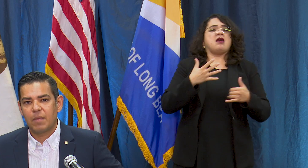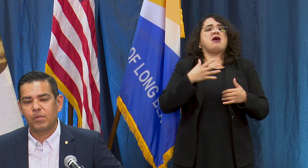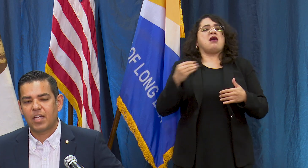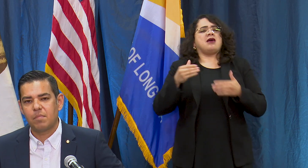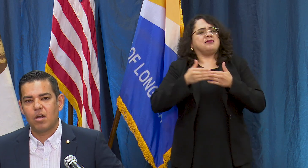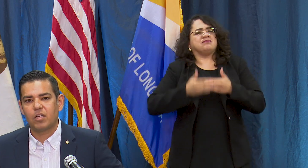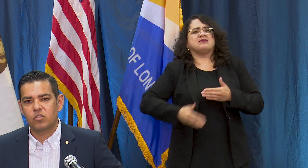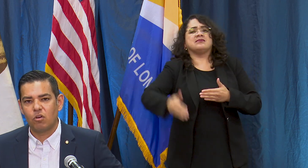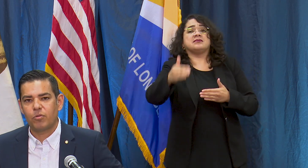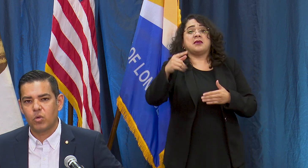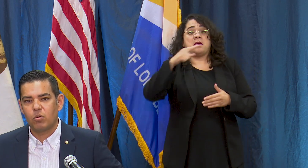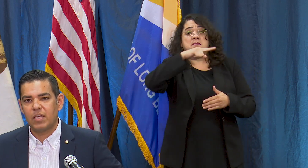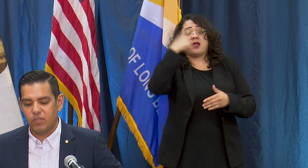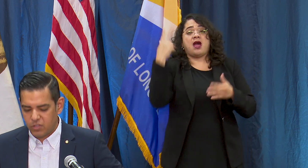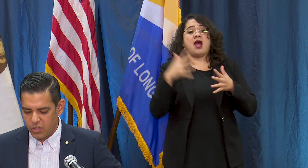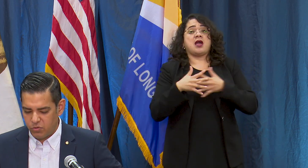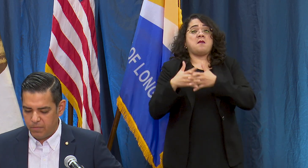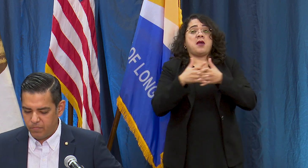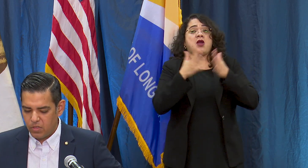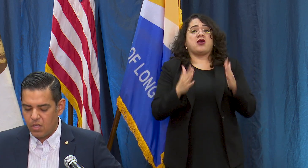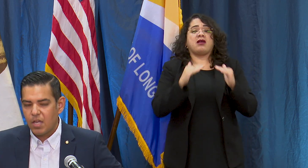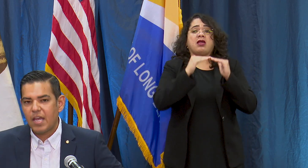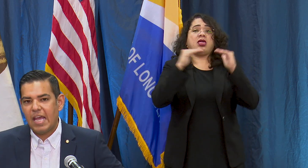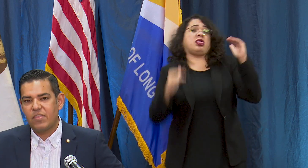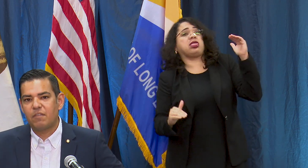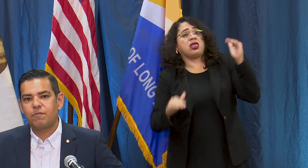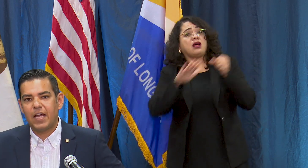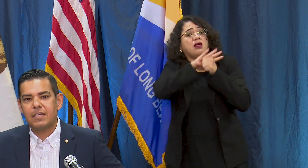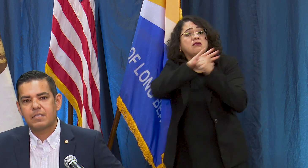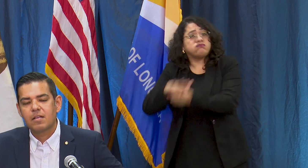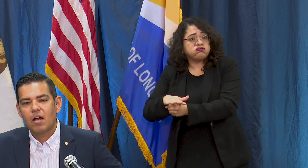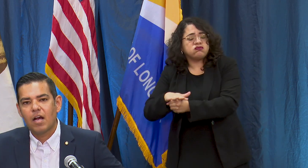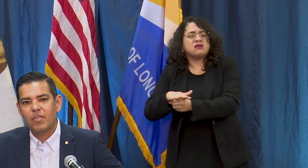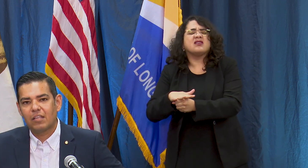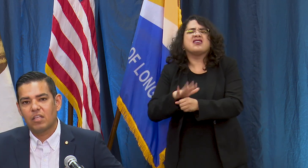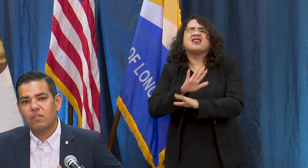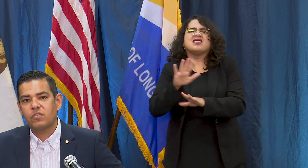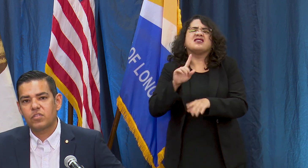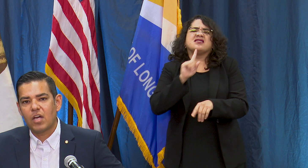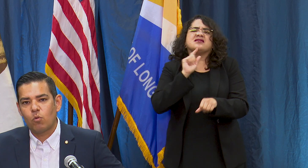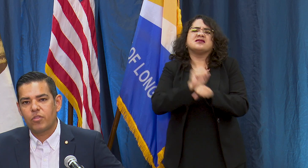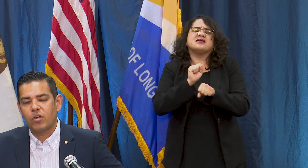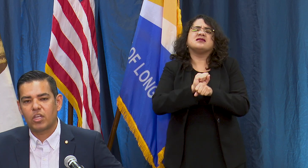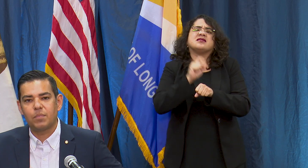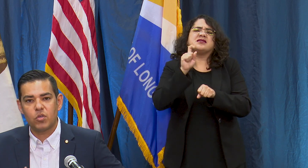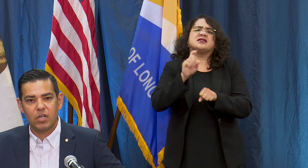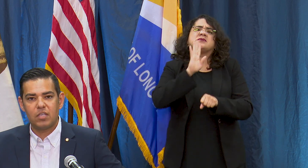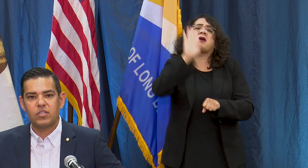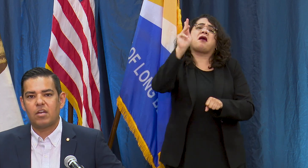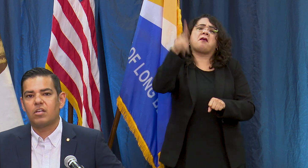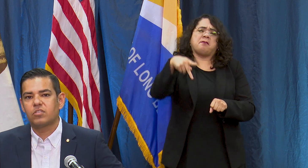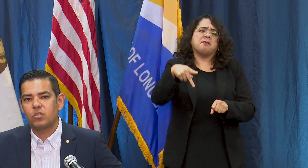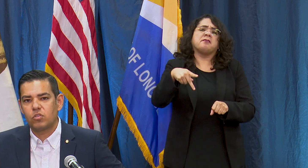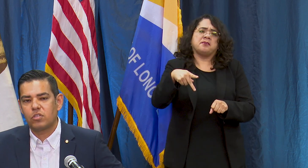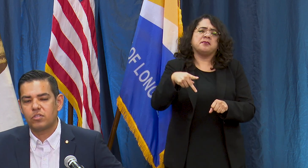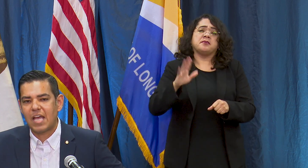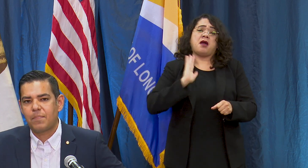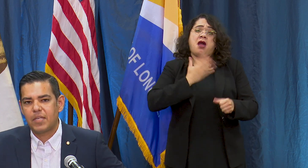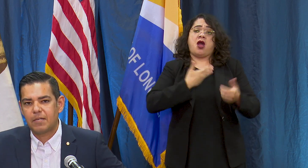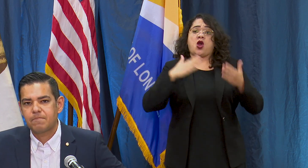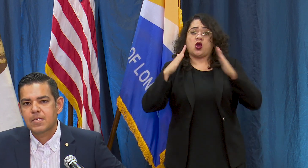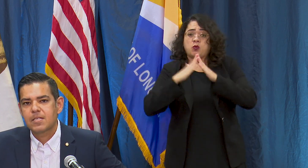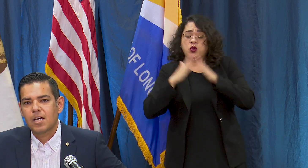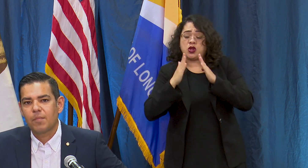injustices that Black Americans go through in this country. And that fight that lives within our communities and our institutions